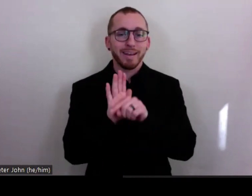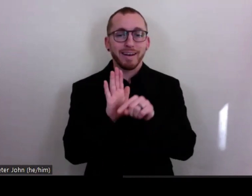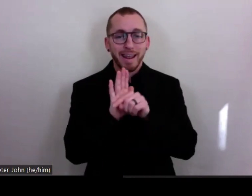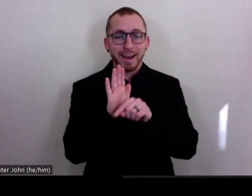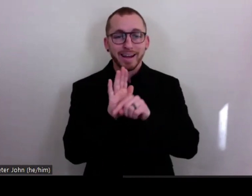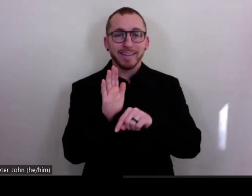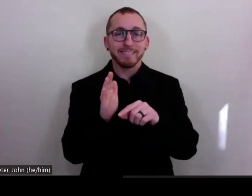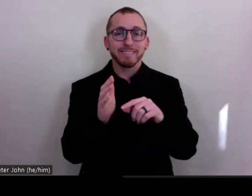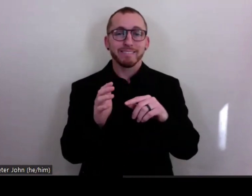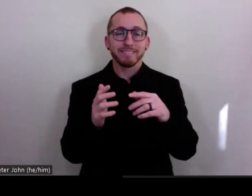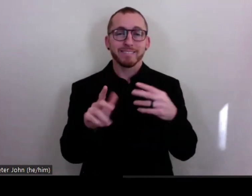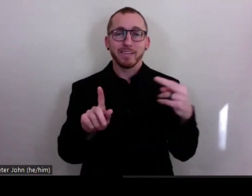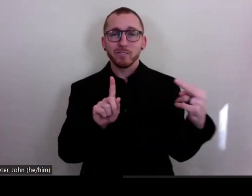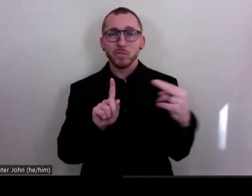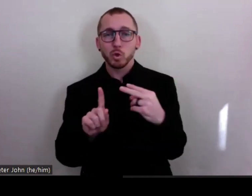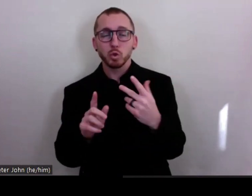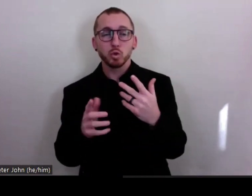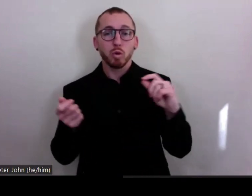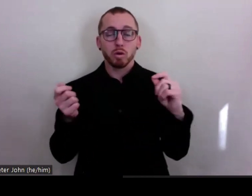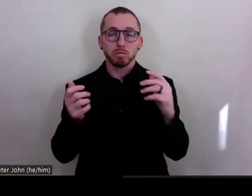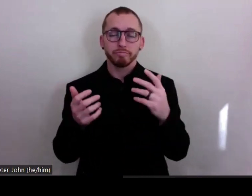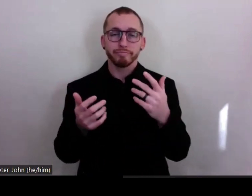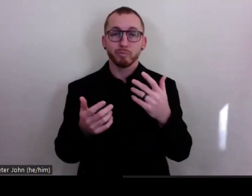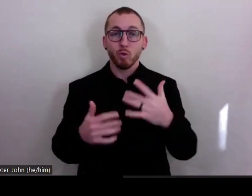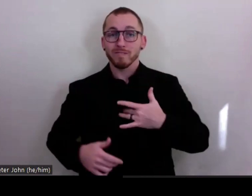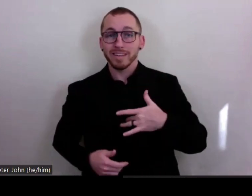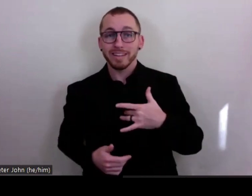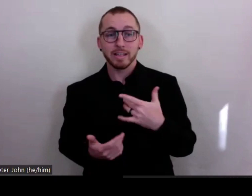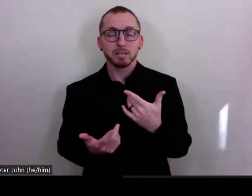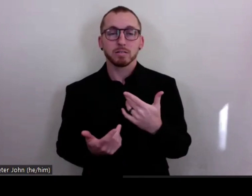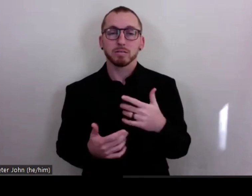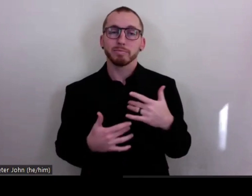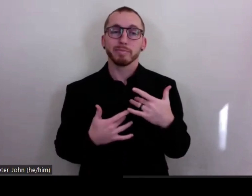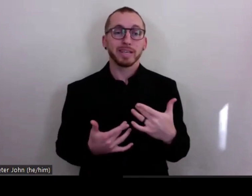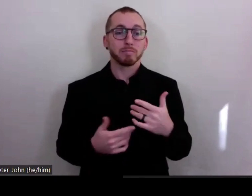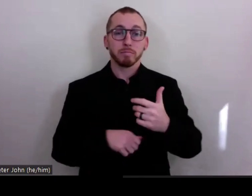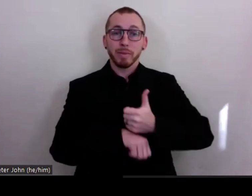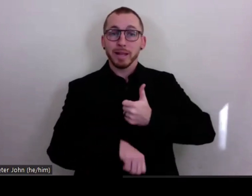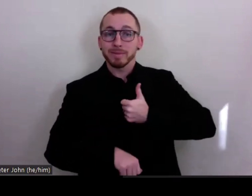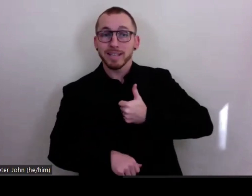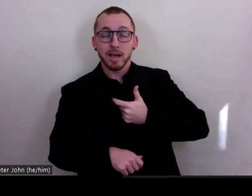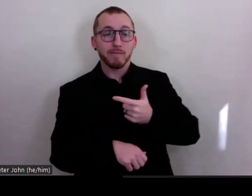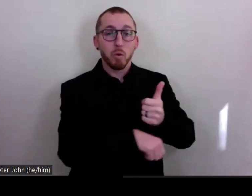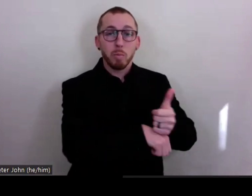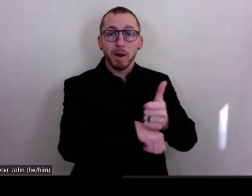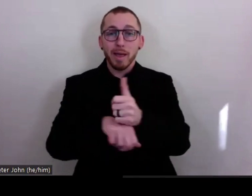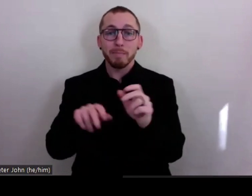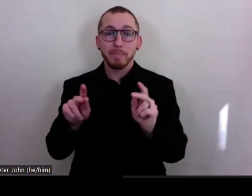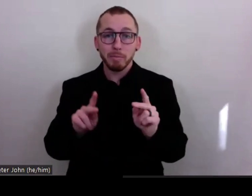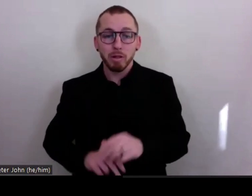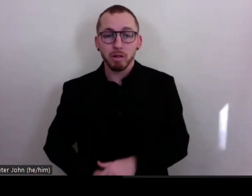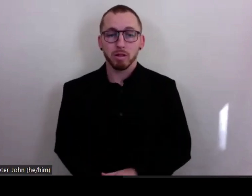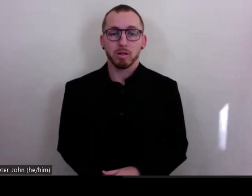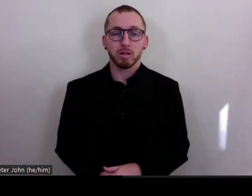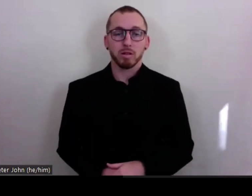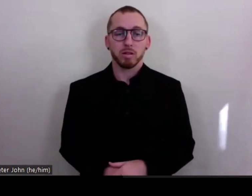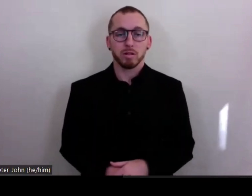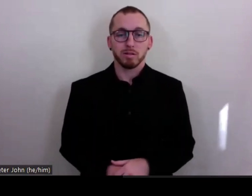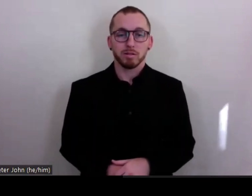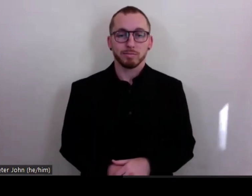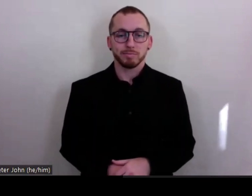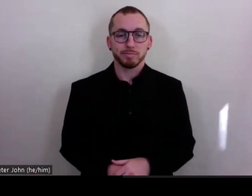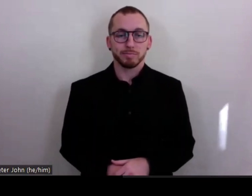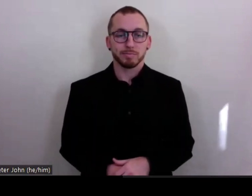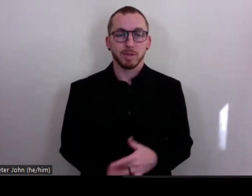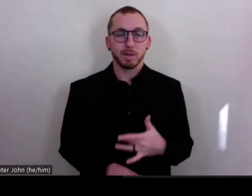expectations, blaming themselves or others, or the world around them, markedly diminished